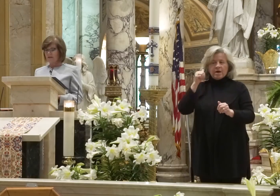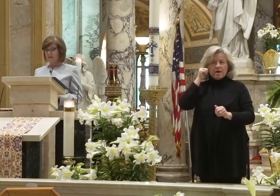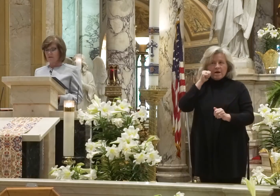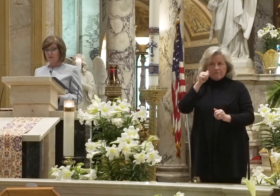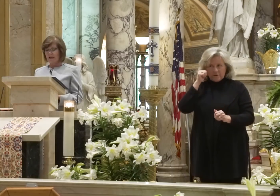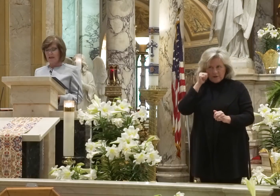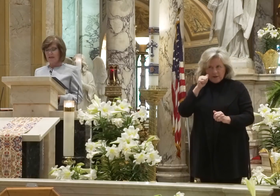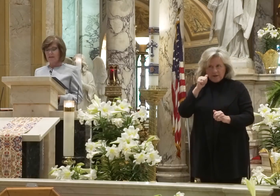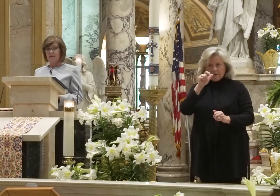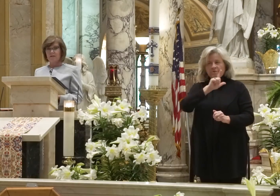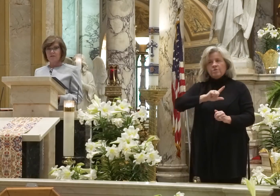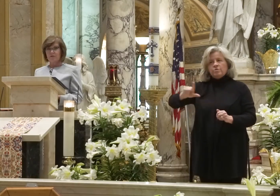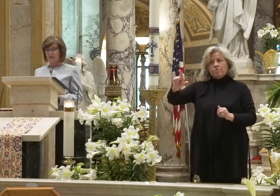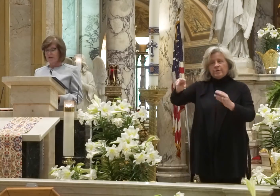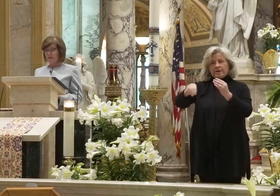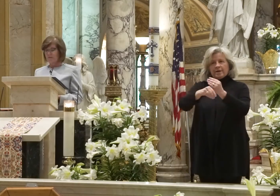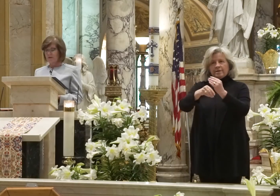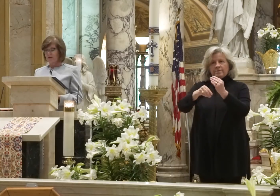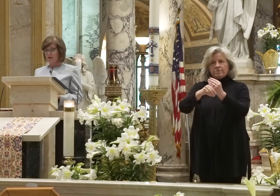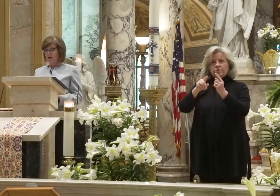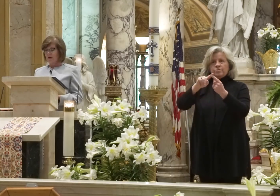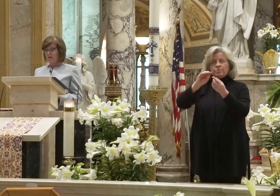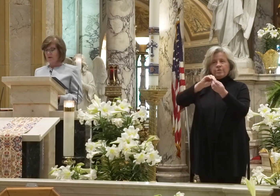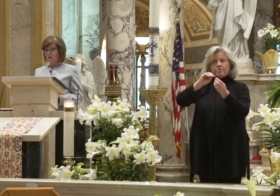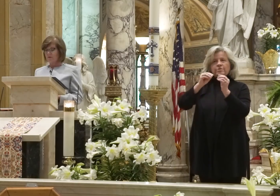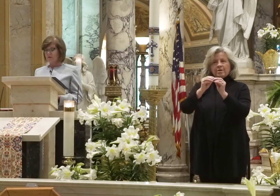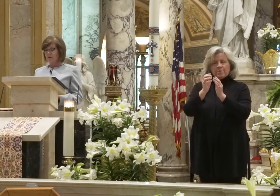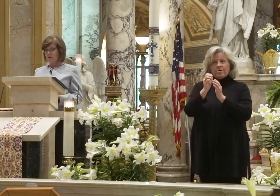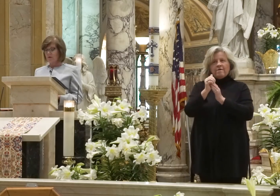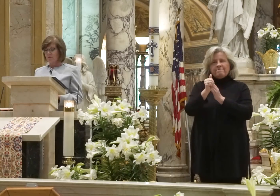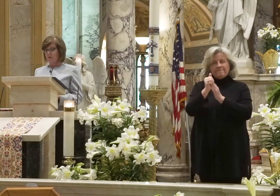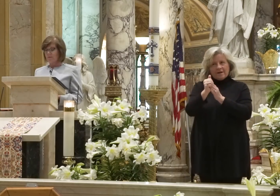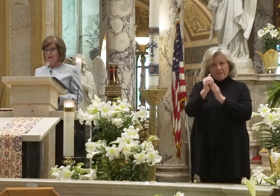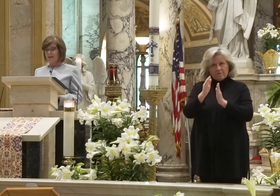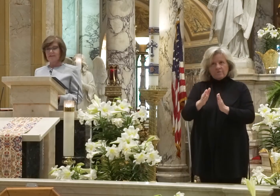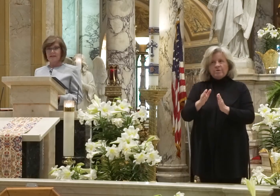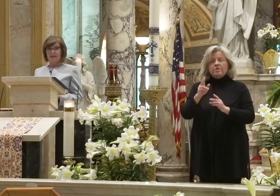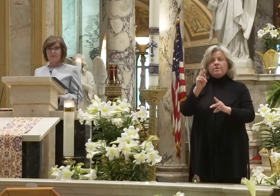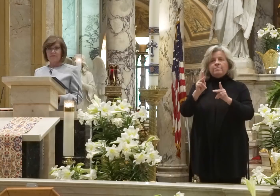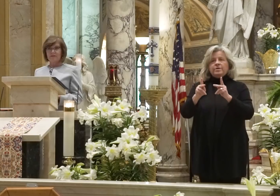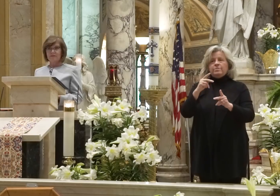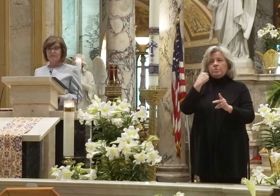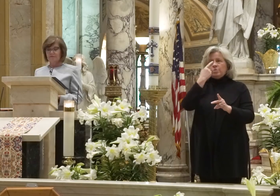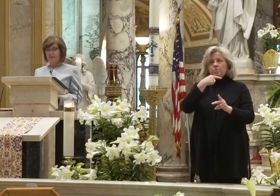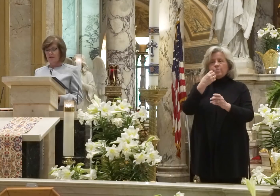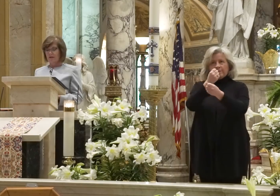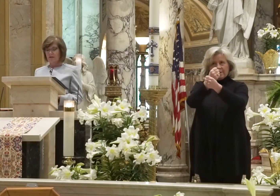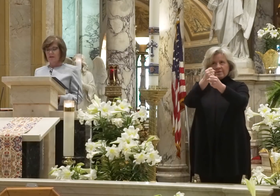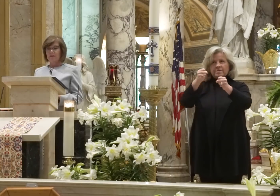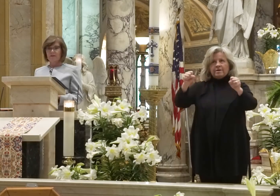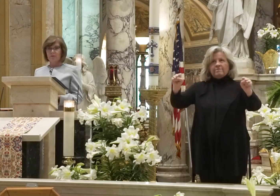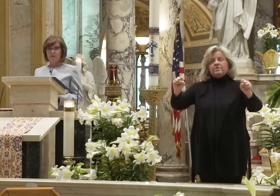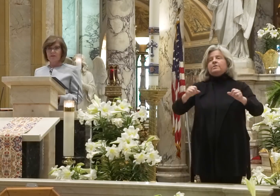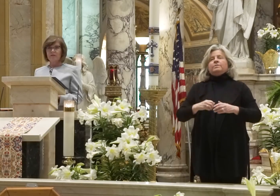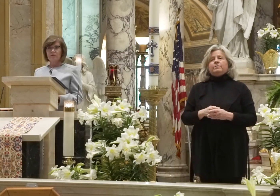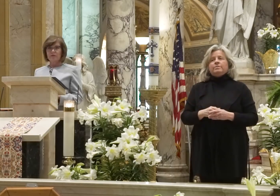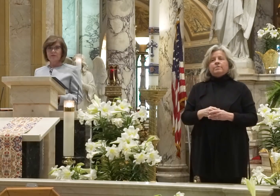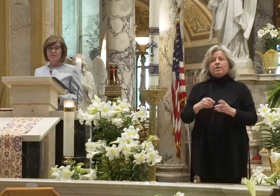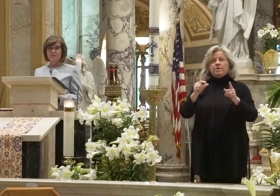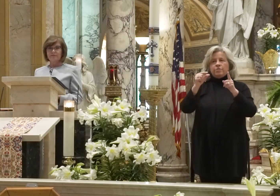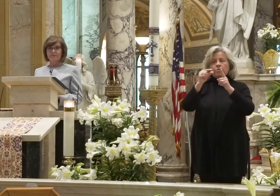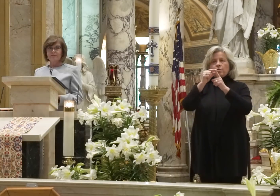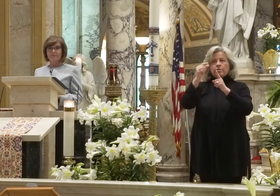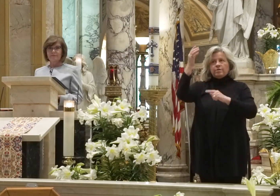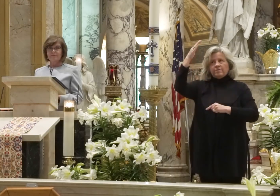day the Lord added to their number those who were being saved. The word of the